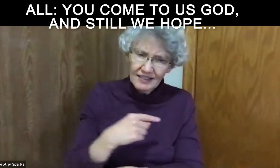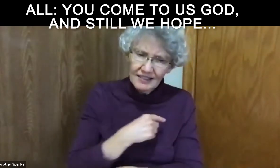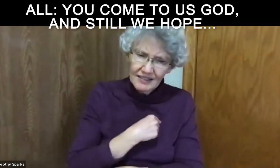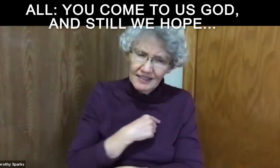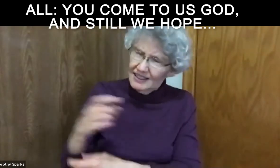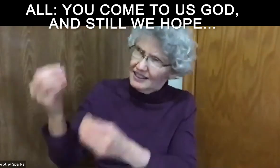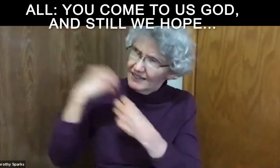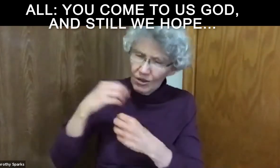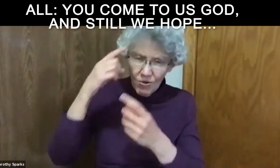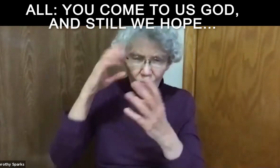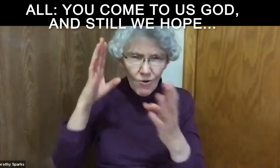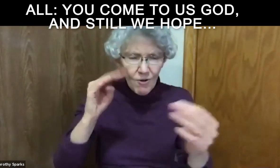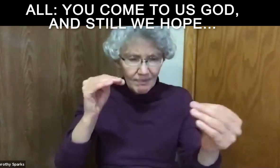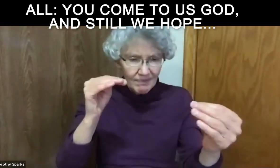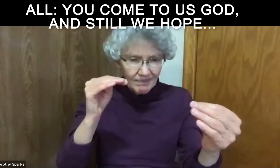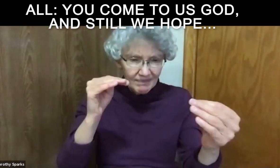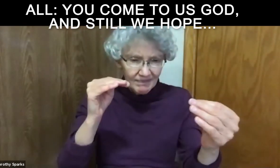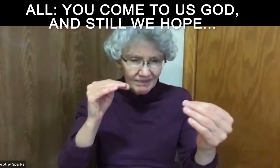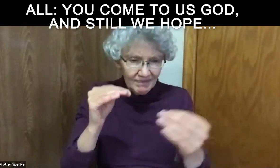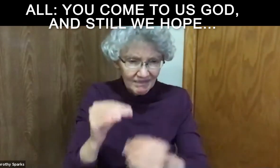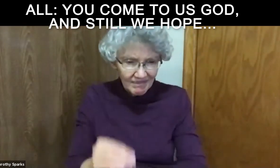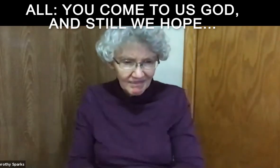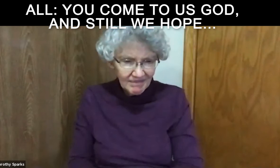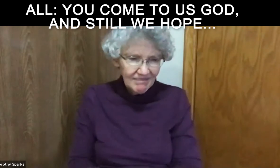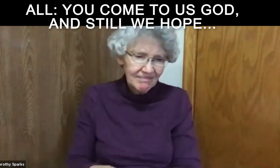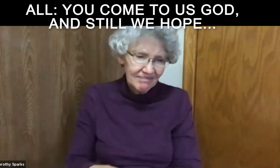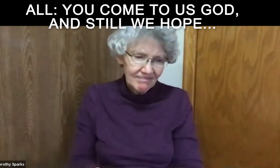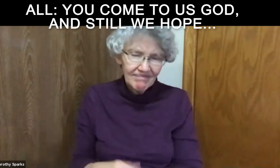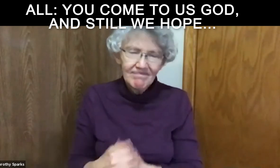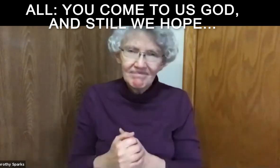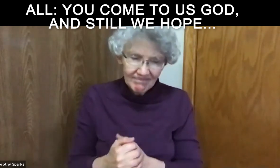You come to us, God, and still we hope.